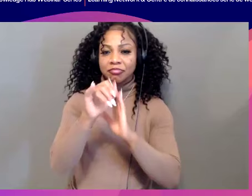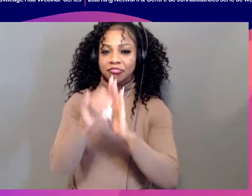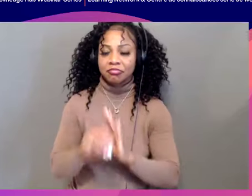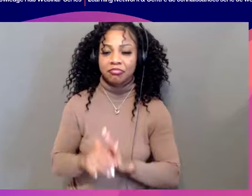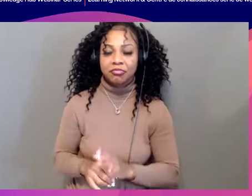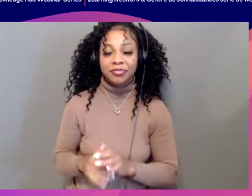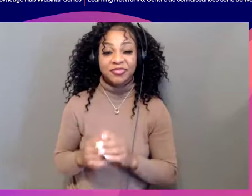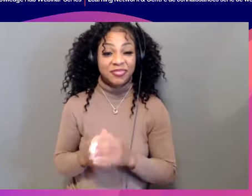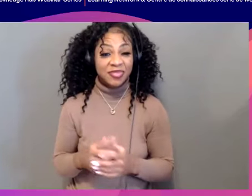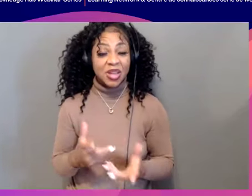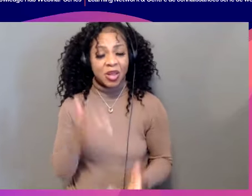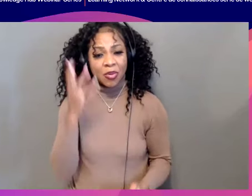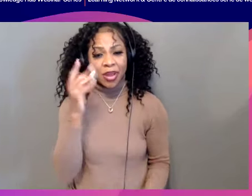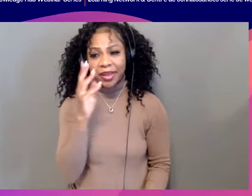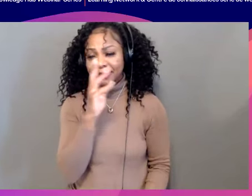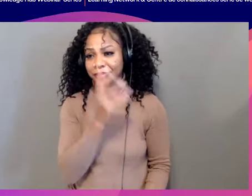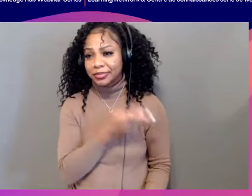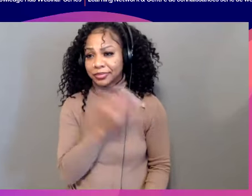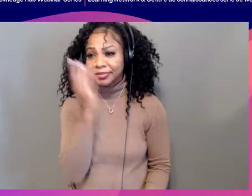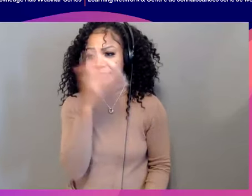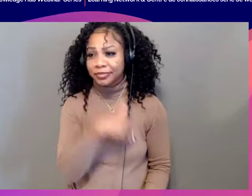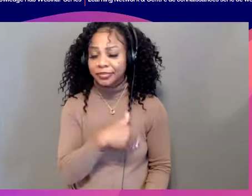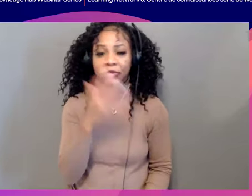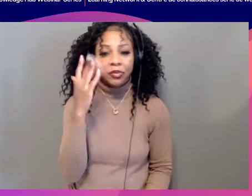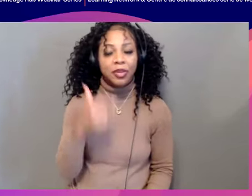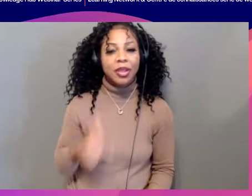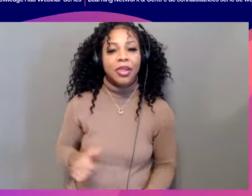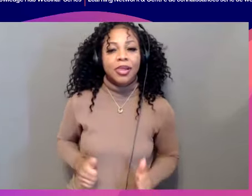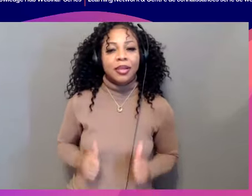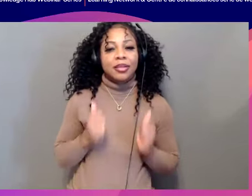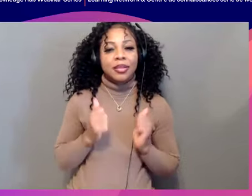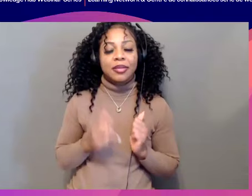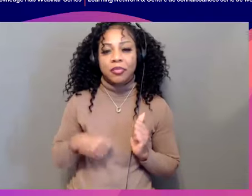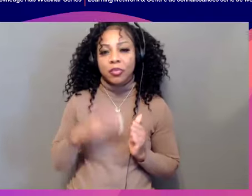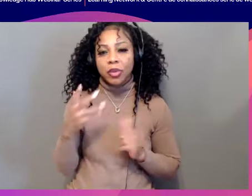I think it's been overlooked because we sort of live in a like white